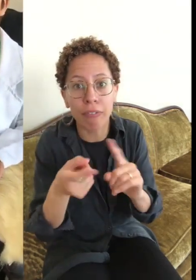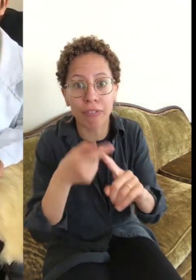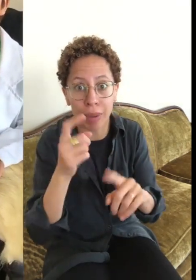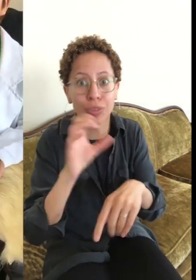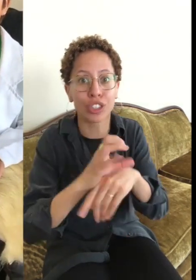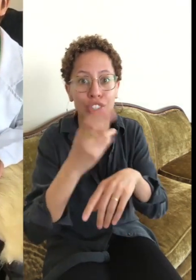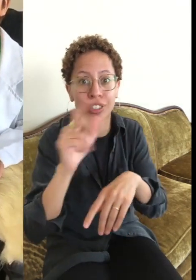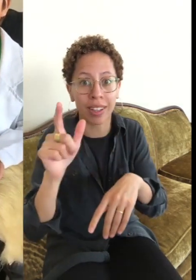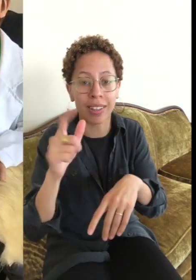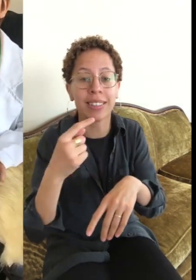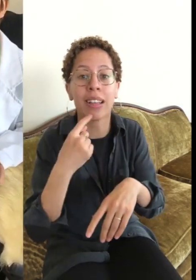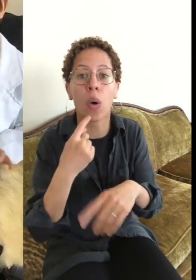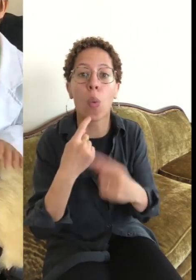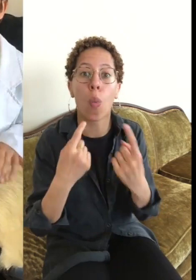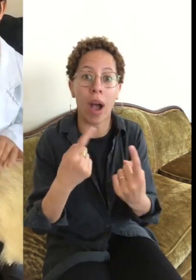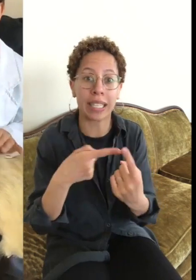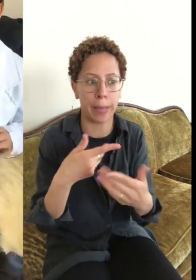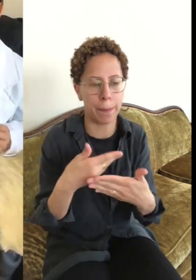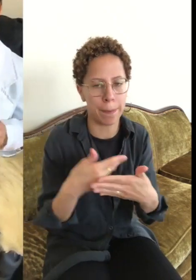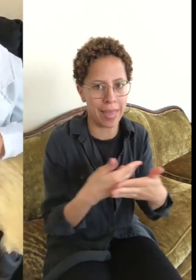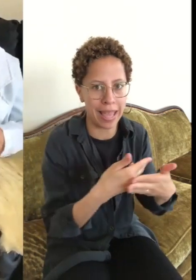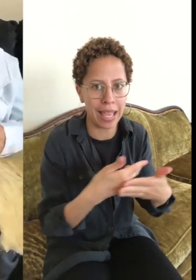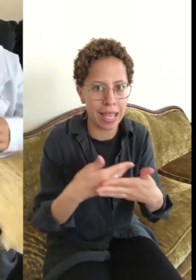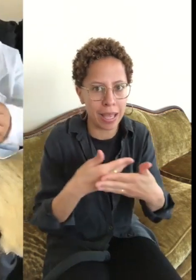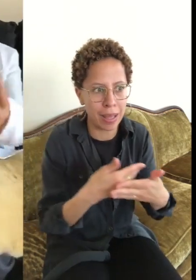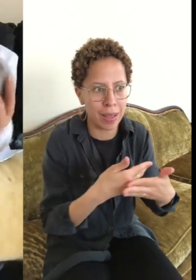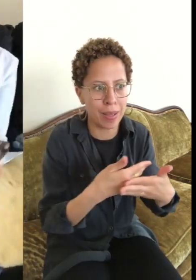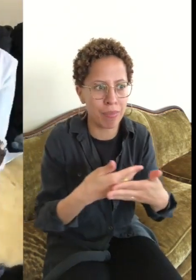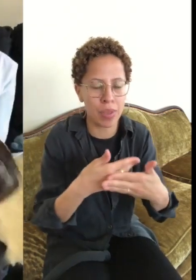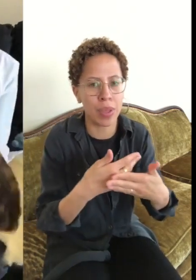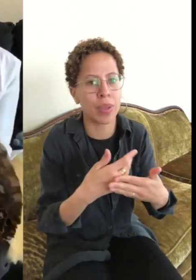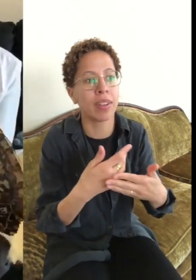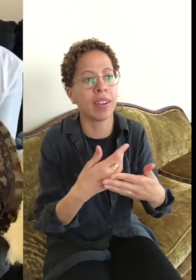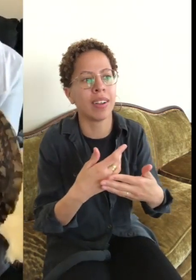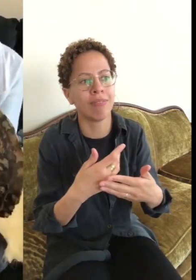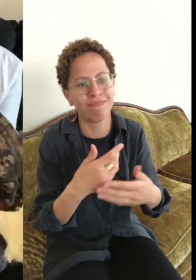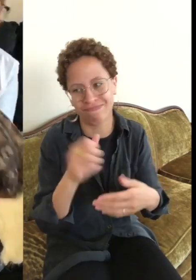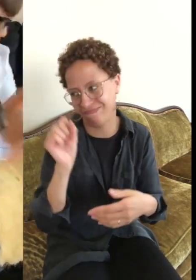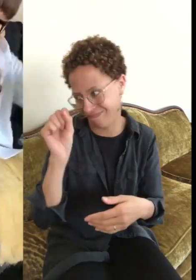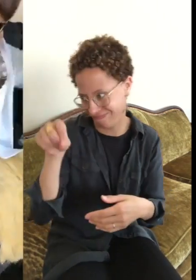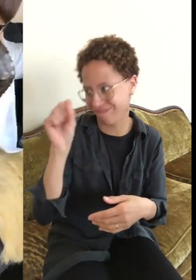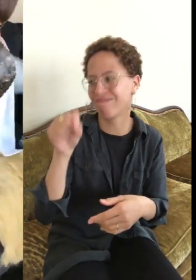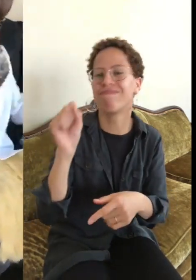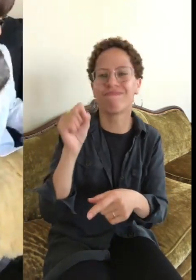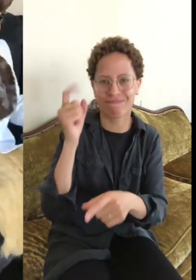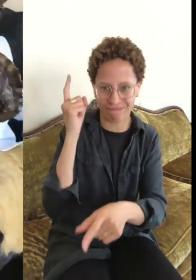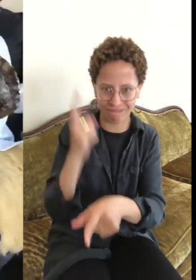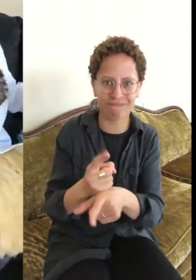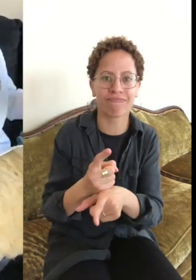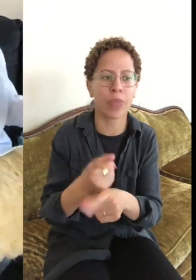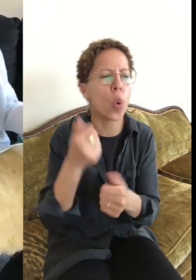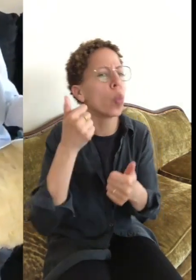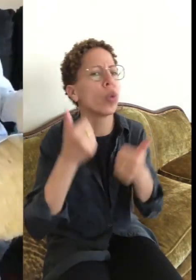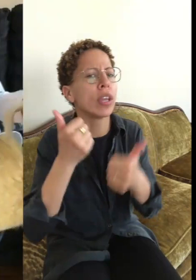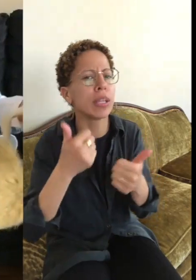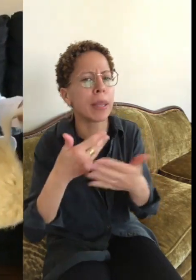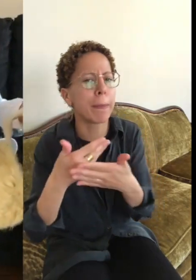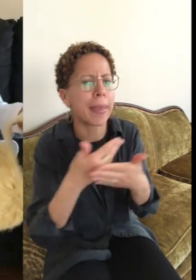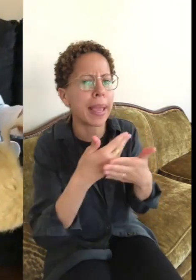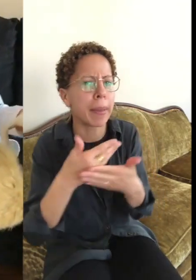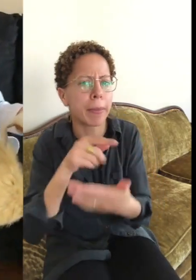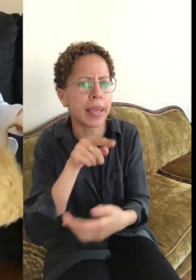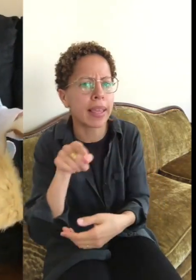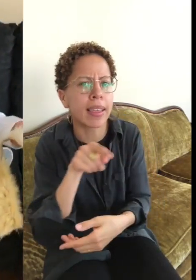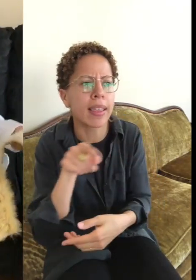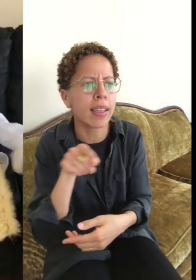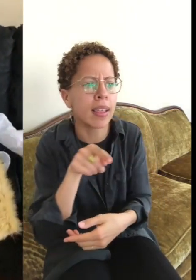a baby. Yeah. Is that correct? Yes. Which one? This one. That's Can I right. tell them